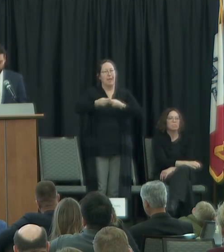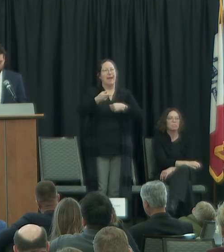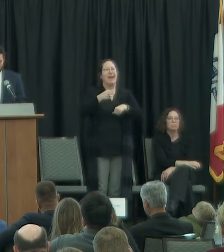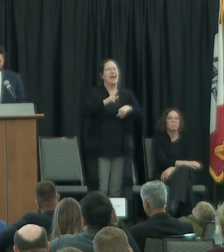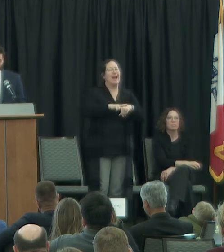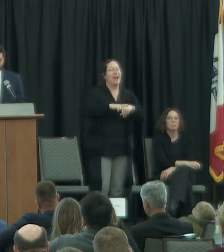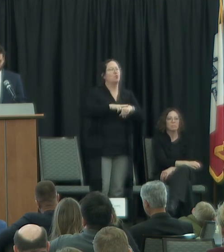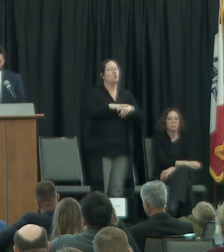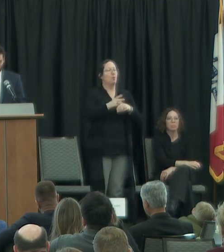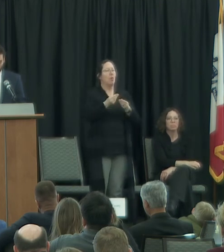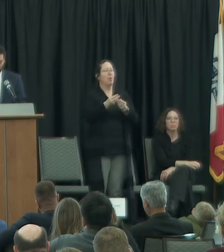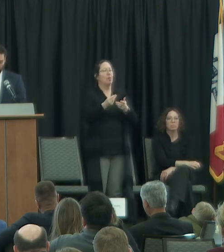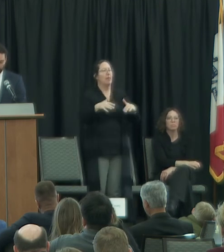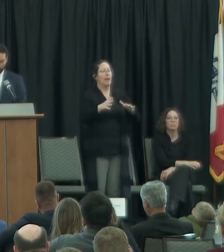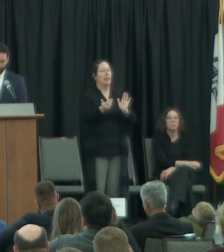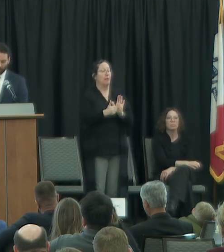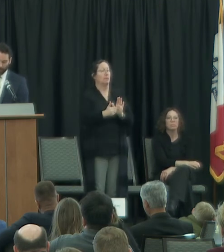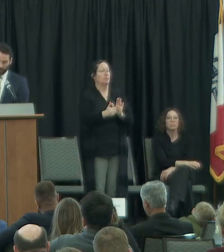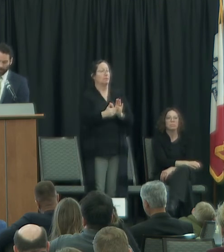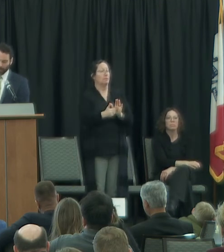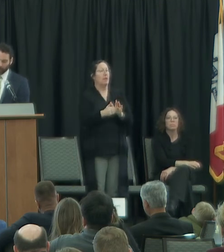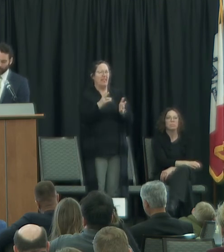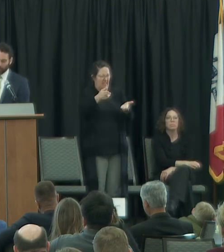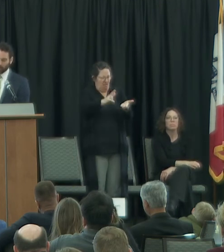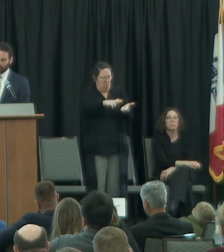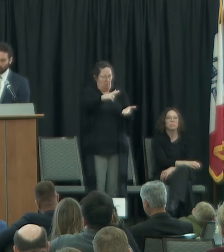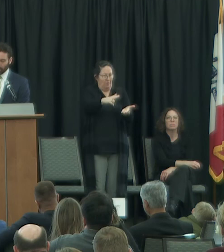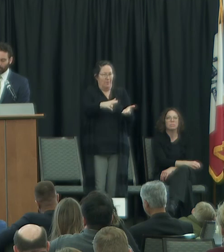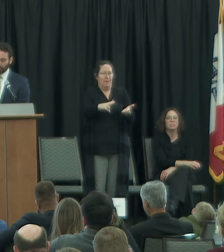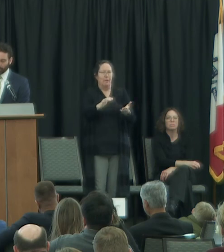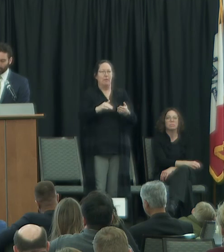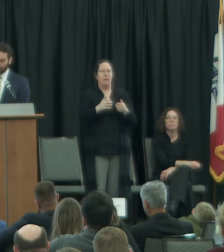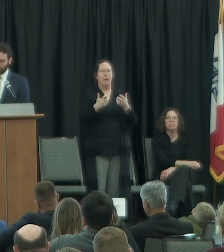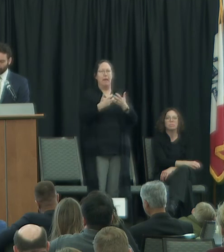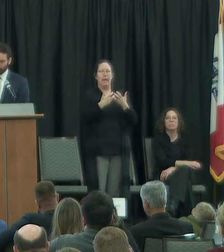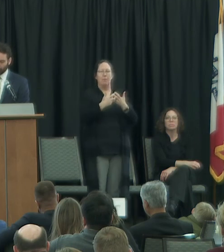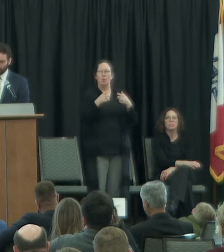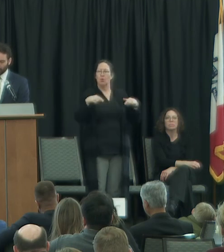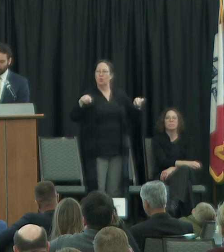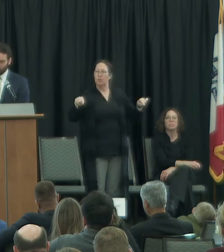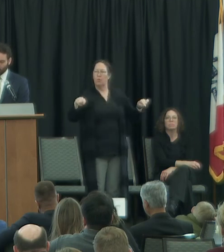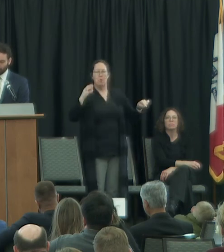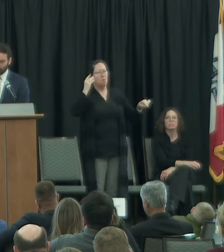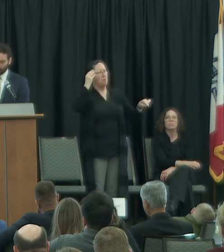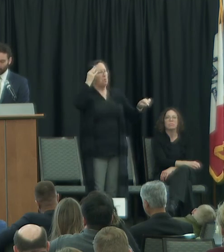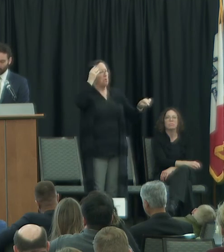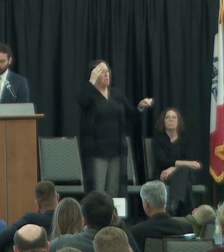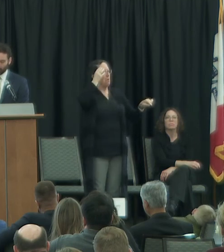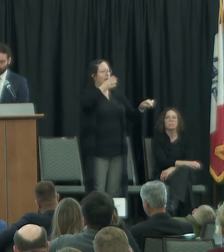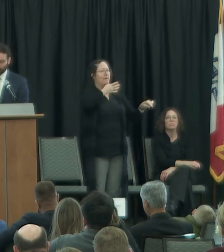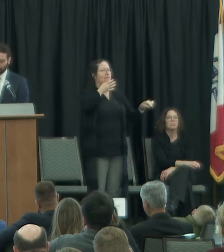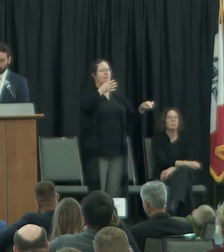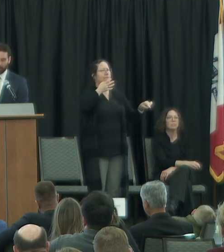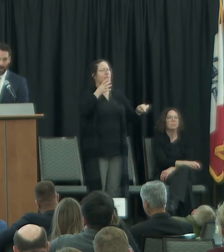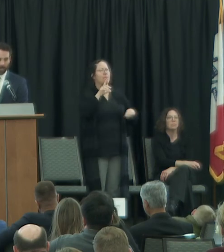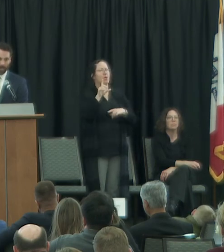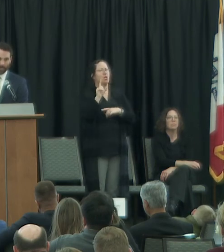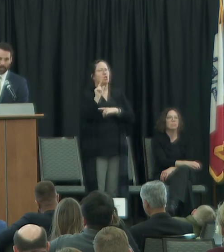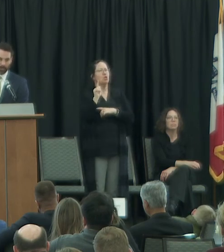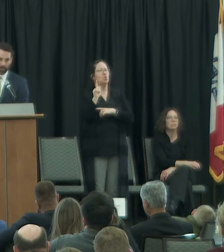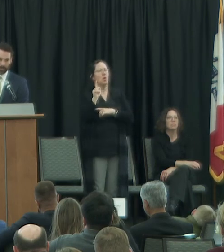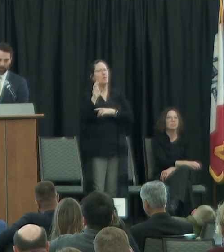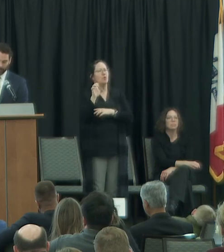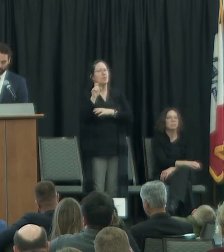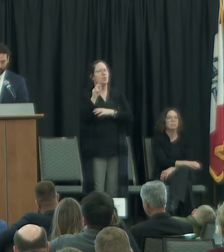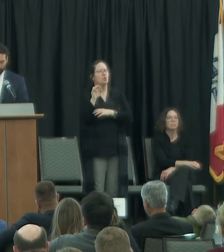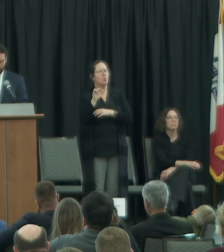natural state and usable state. That really gets neighbors thinking about what is farming in the 21st century. It's not an easy